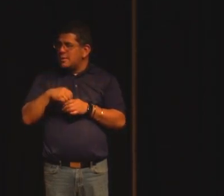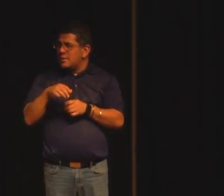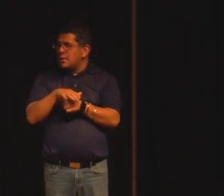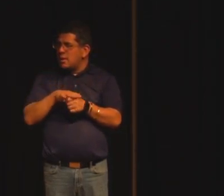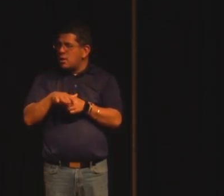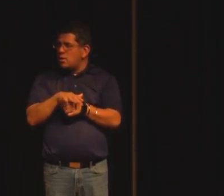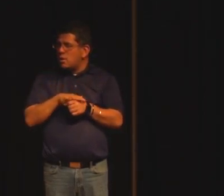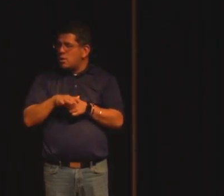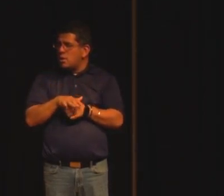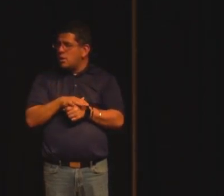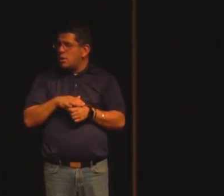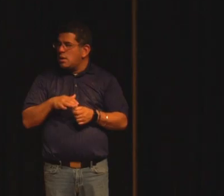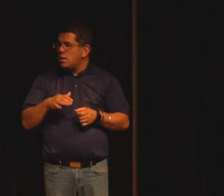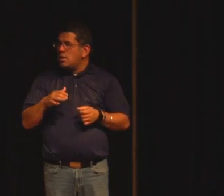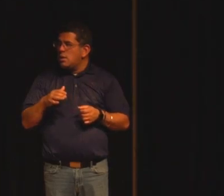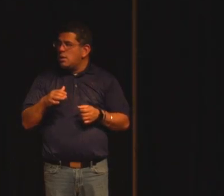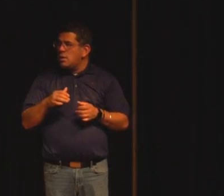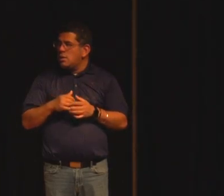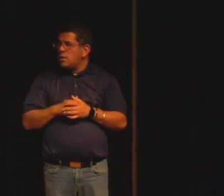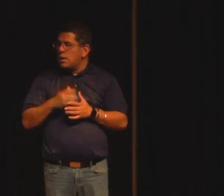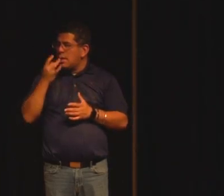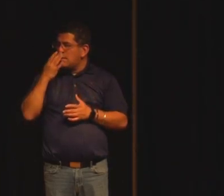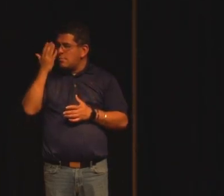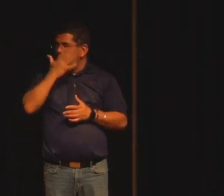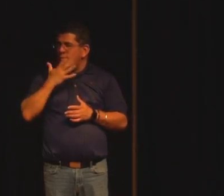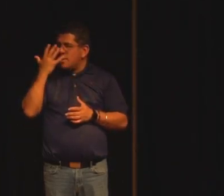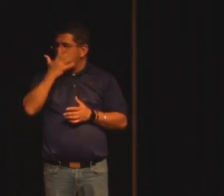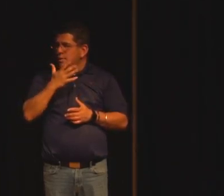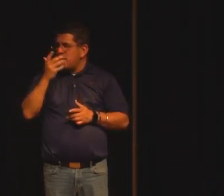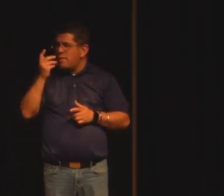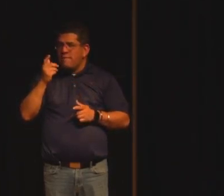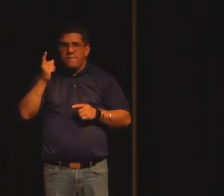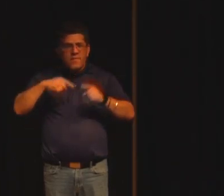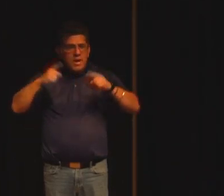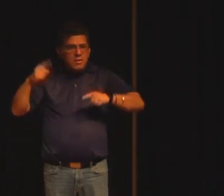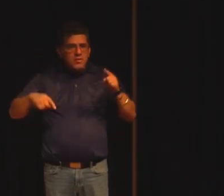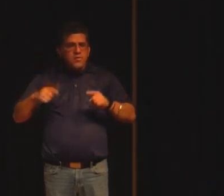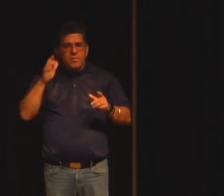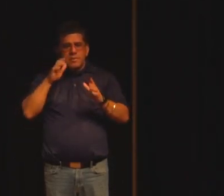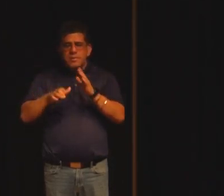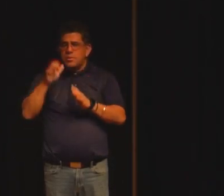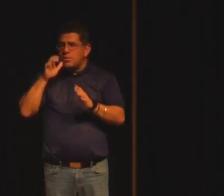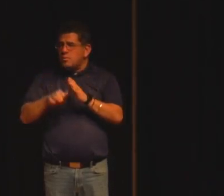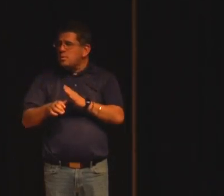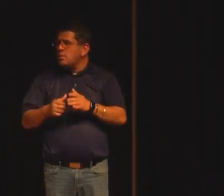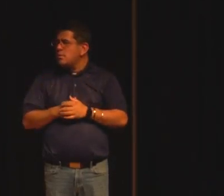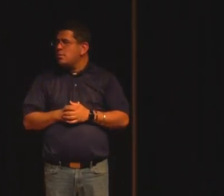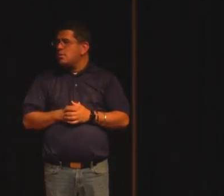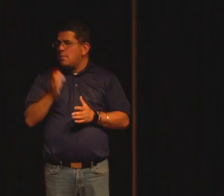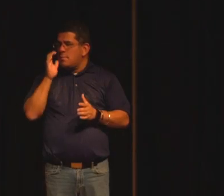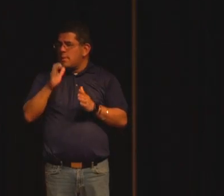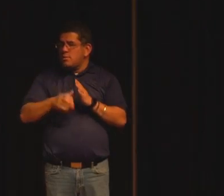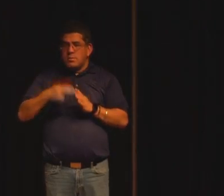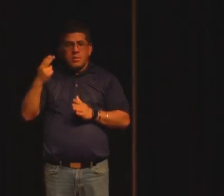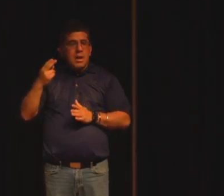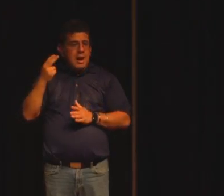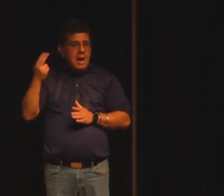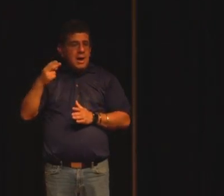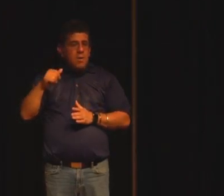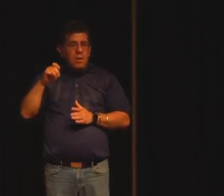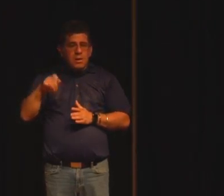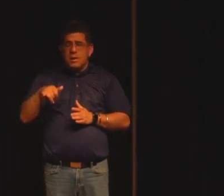area that lands on your face and lights up your face varies from image to image. Having your picture taken by a high quality camera,